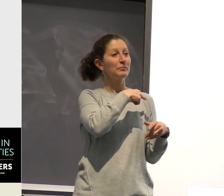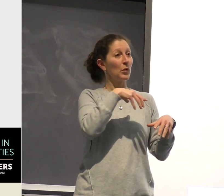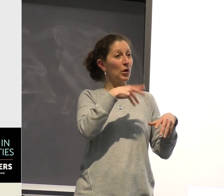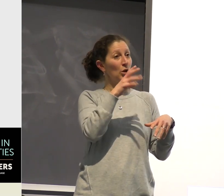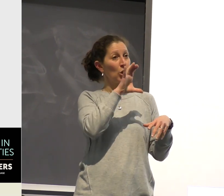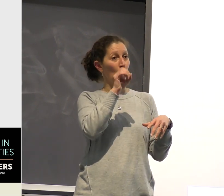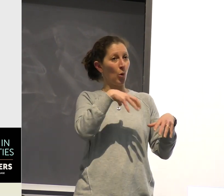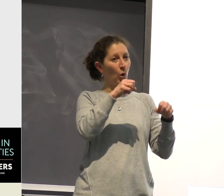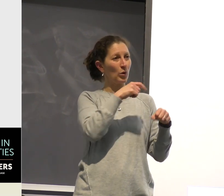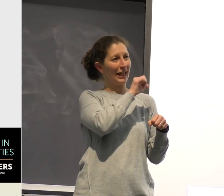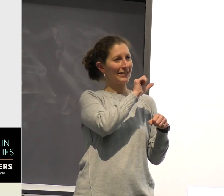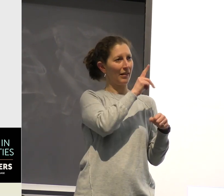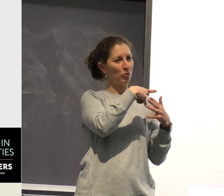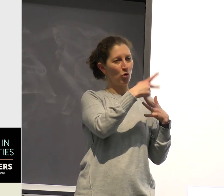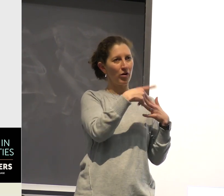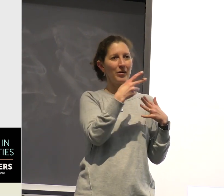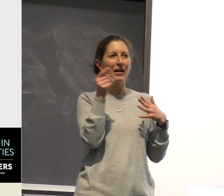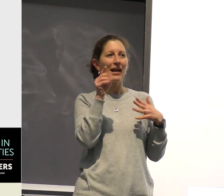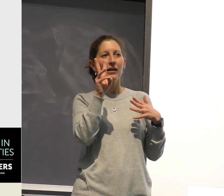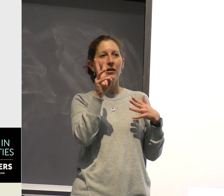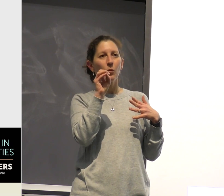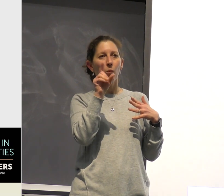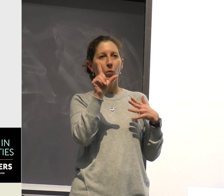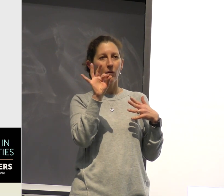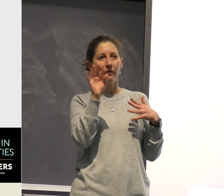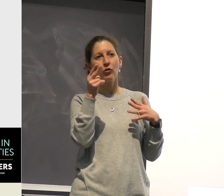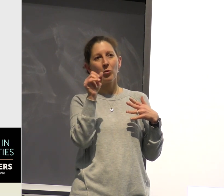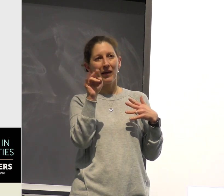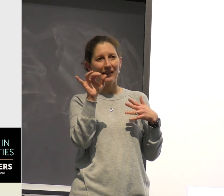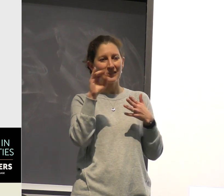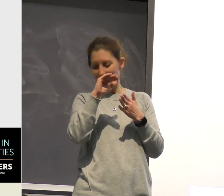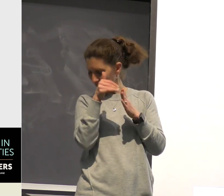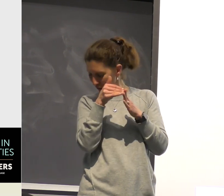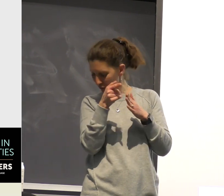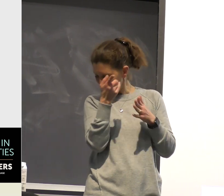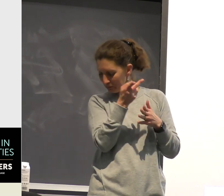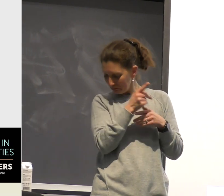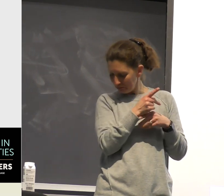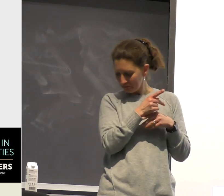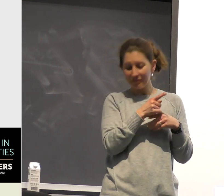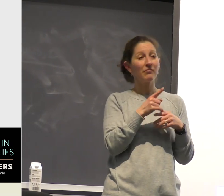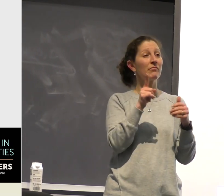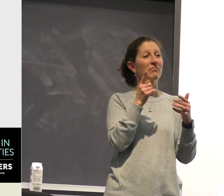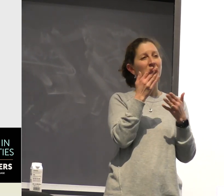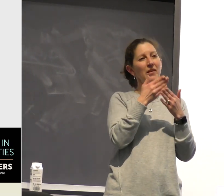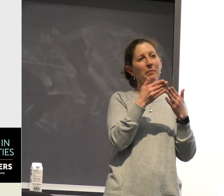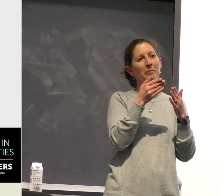lecture. The lecture is being co-hosted by the ASL program in the Department of Linguistics and